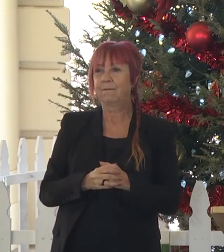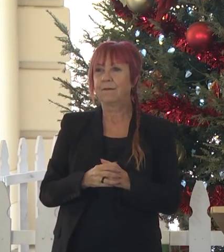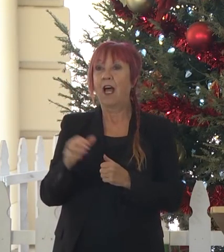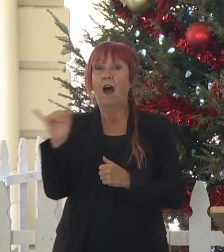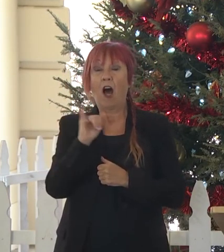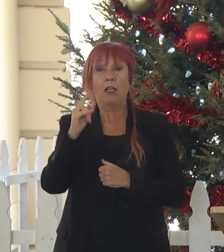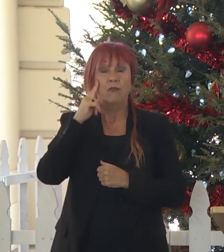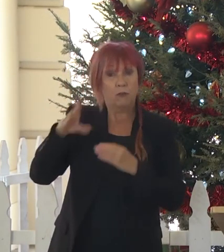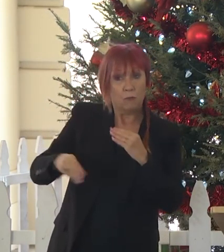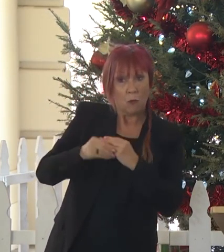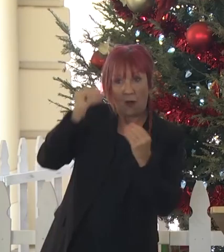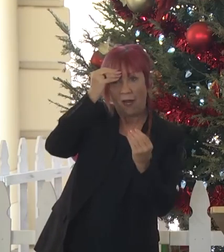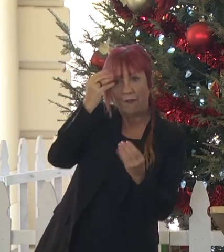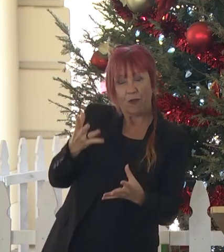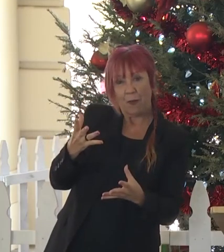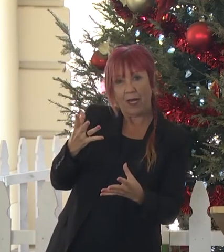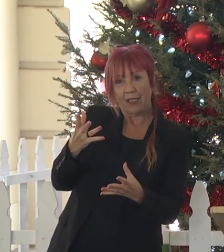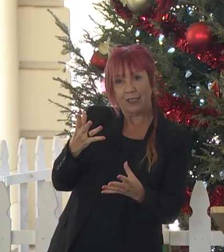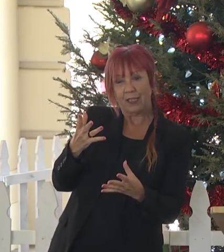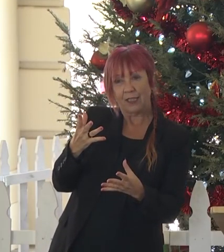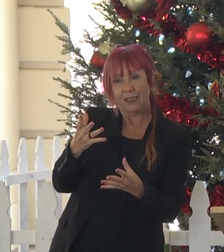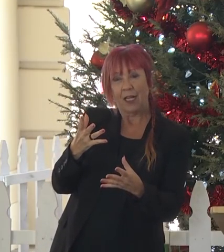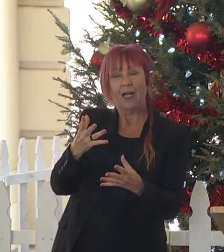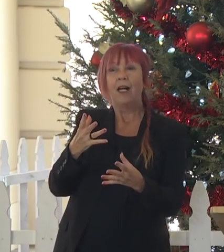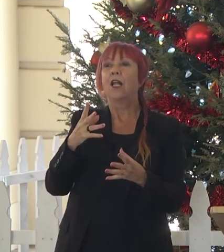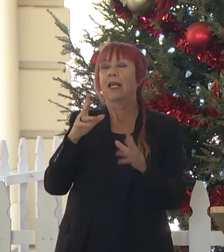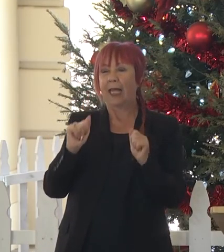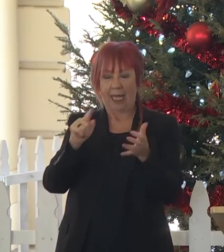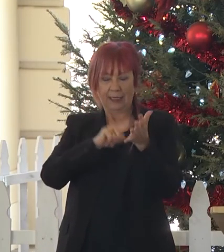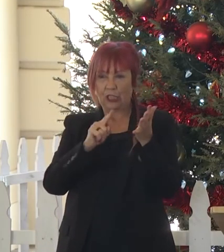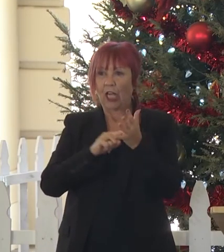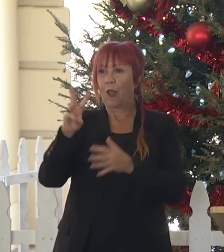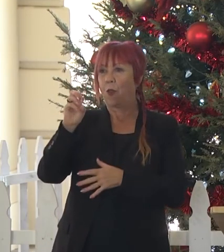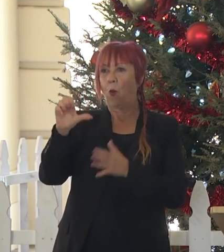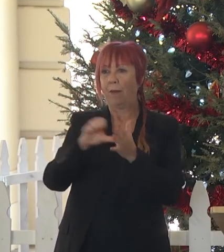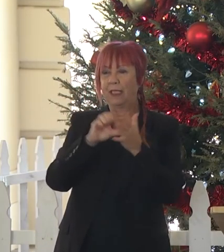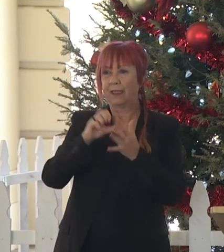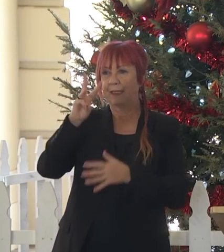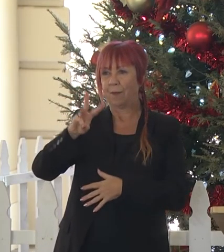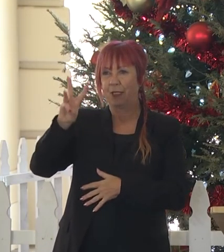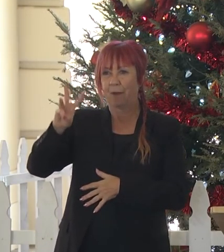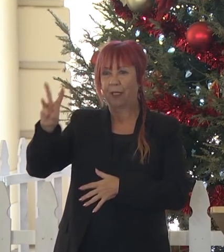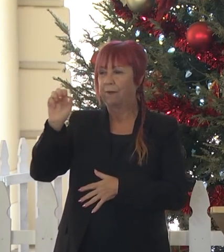additional information, individuals can check out the tournament's website at